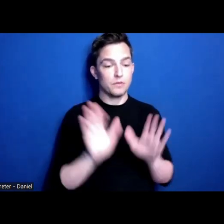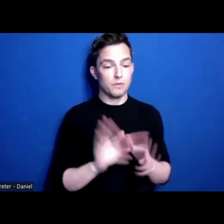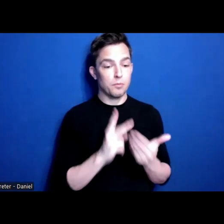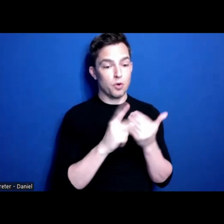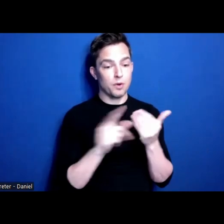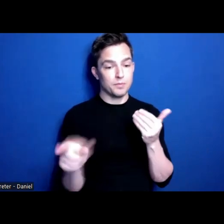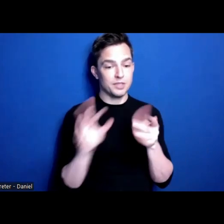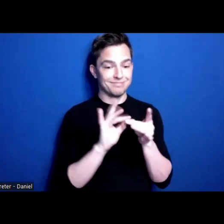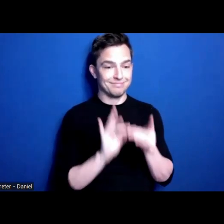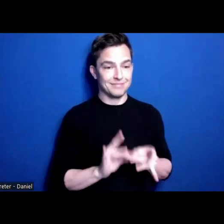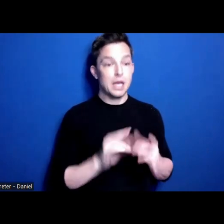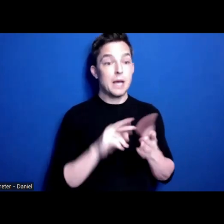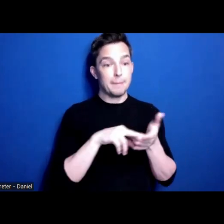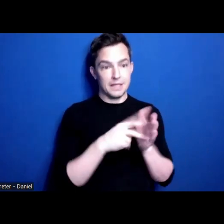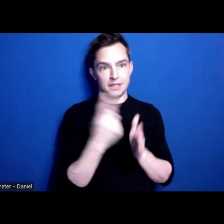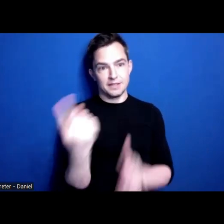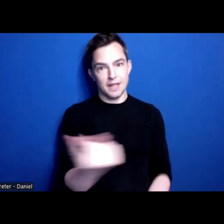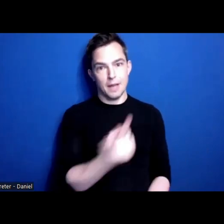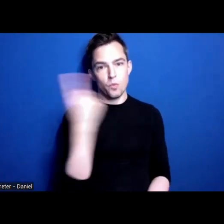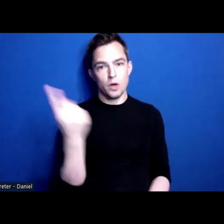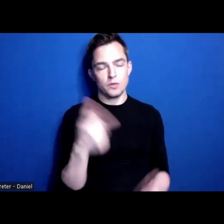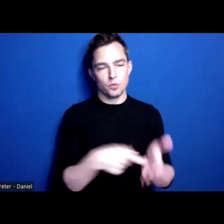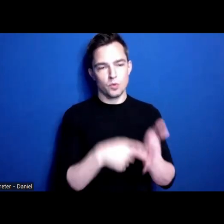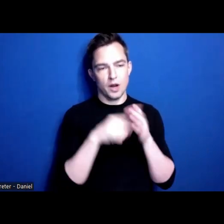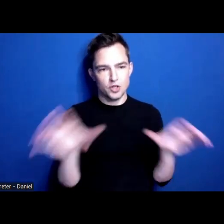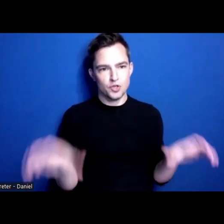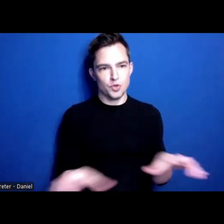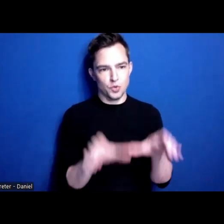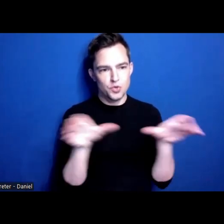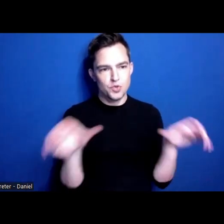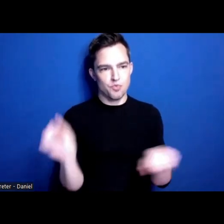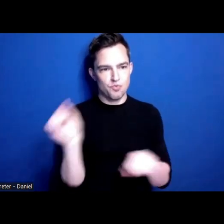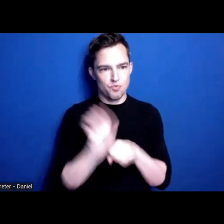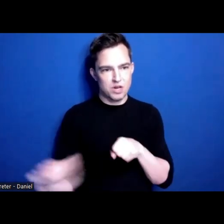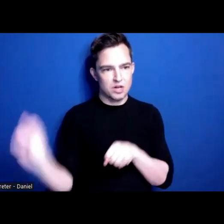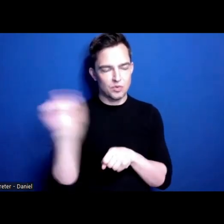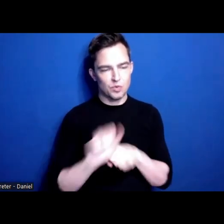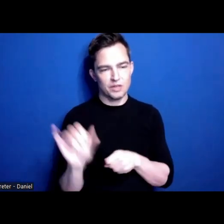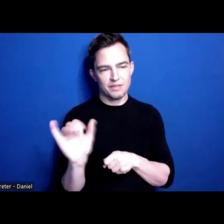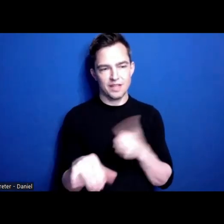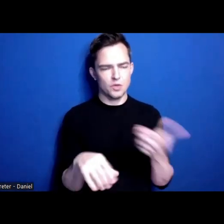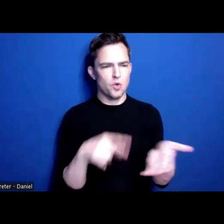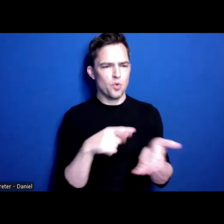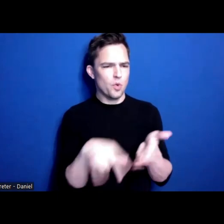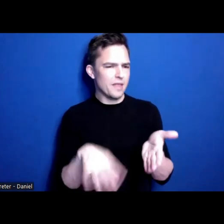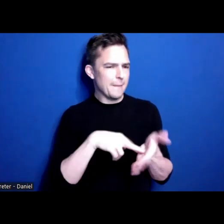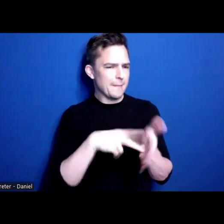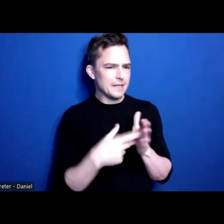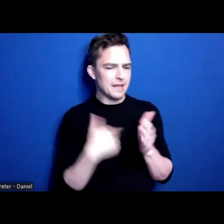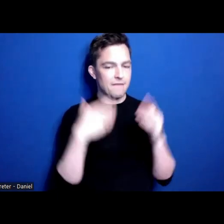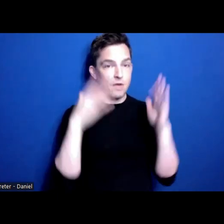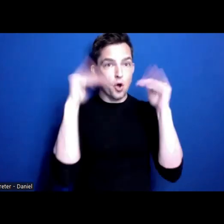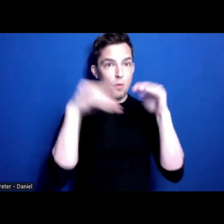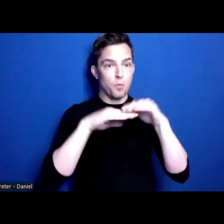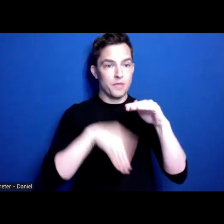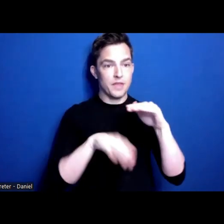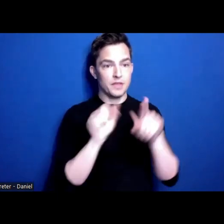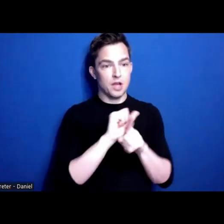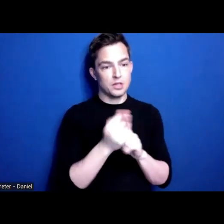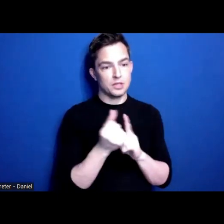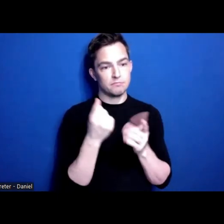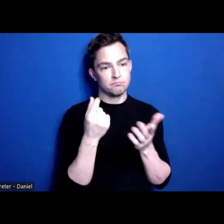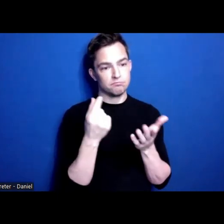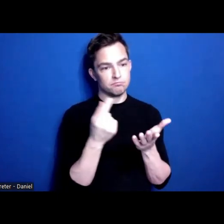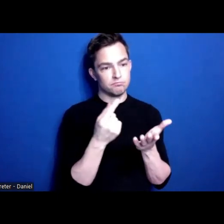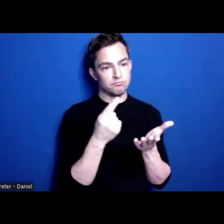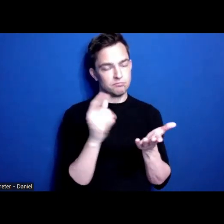mentioned means that someone has to do the work. So what does it even mean to have hope within the context of what Annette